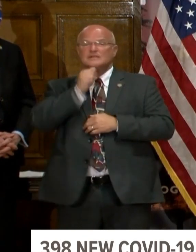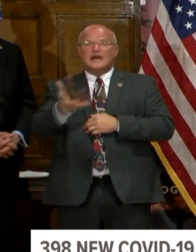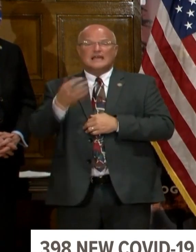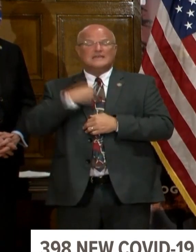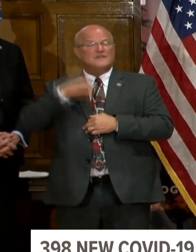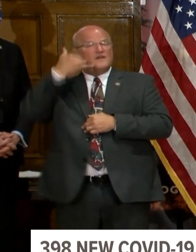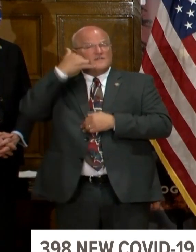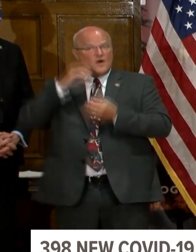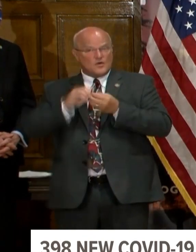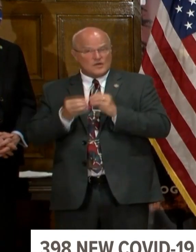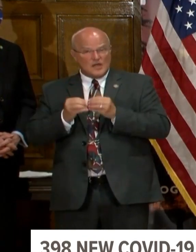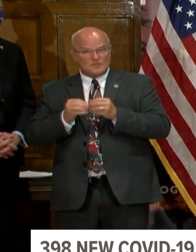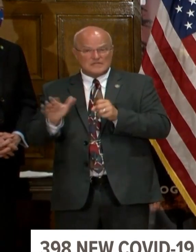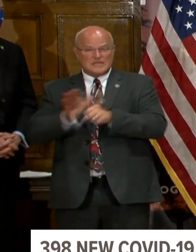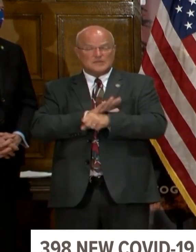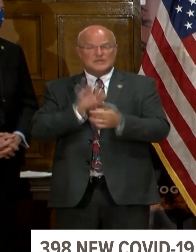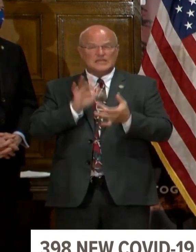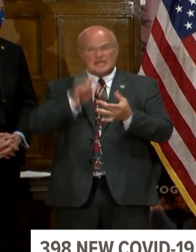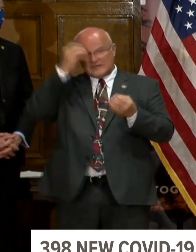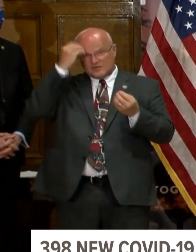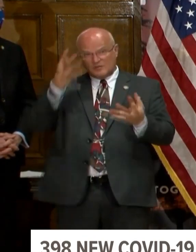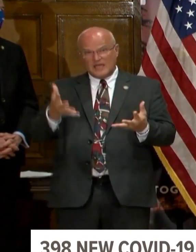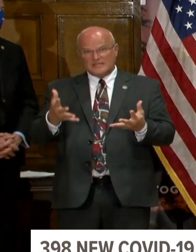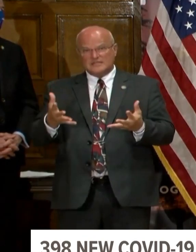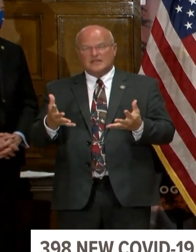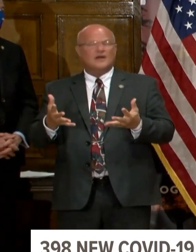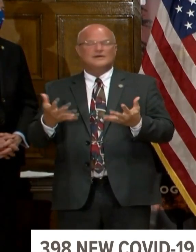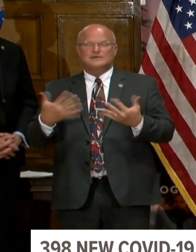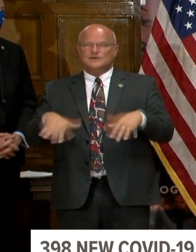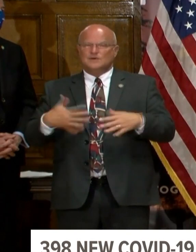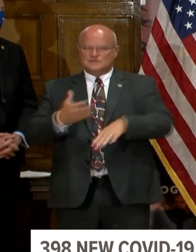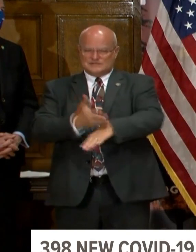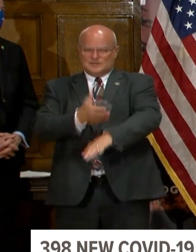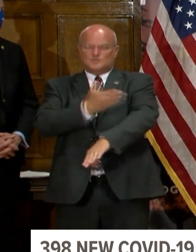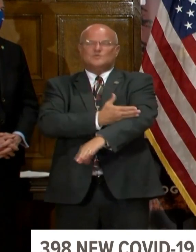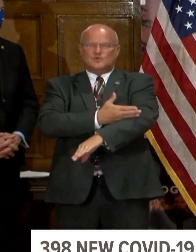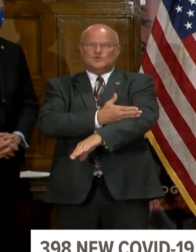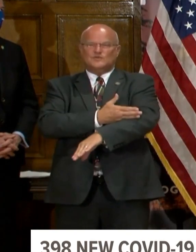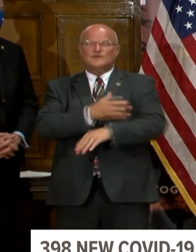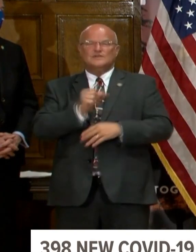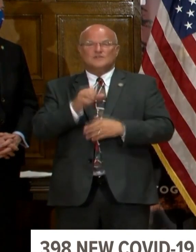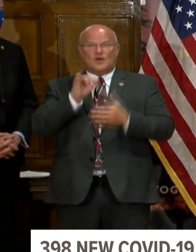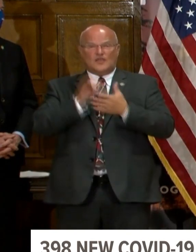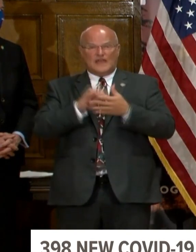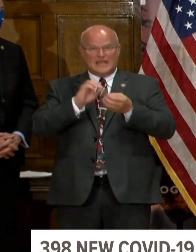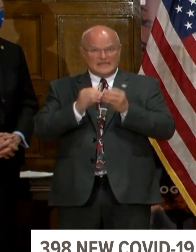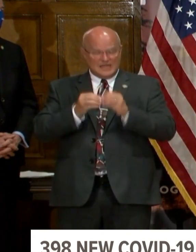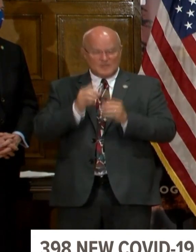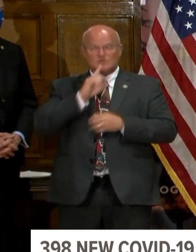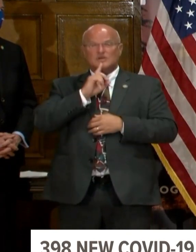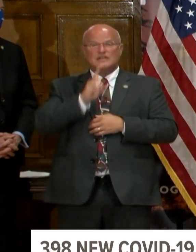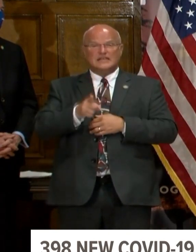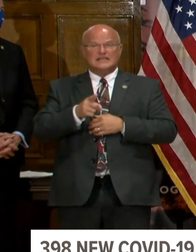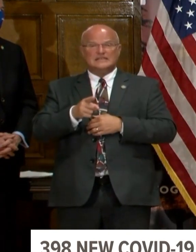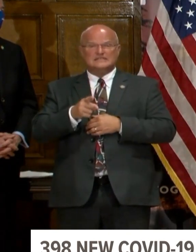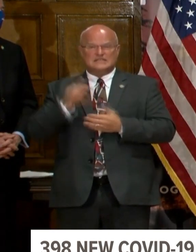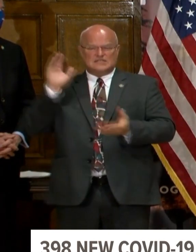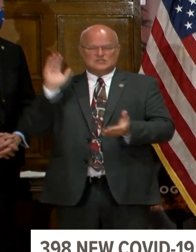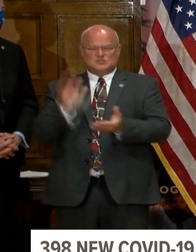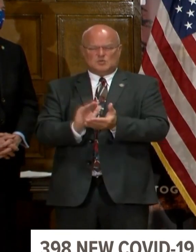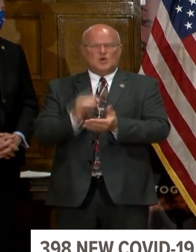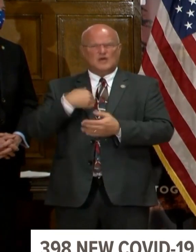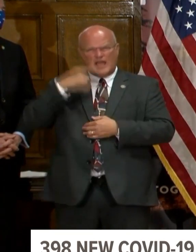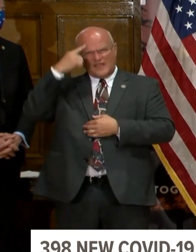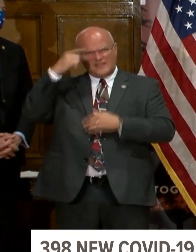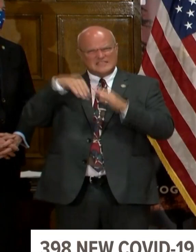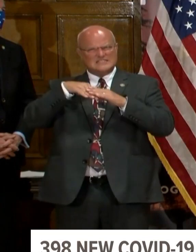phone numbers and complete contact information. That has also improved over time, so that number is much smaller, and I think it